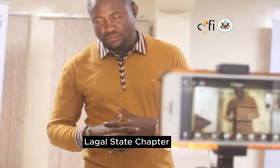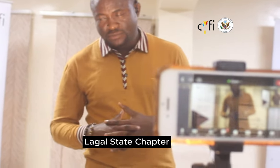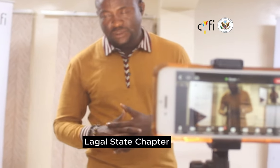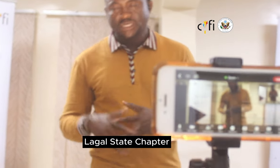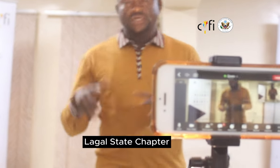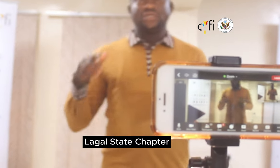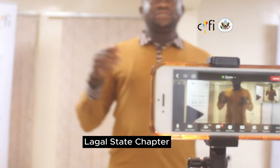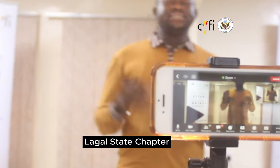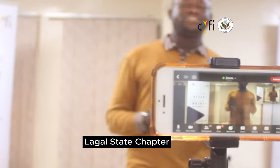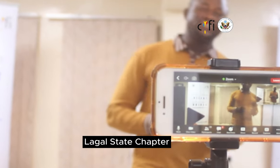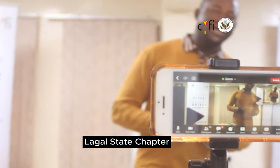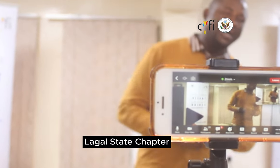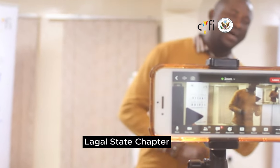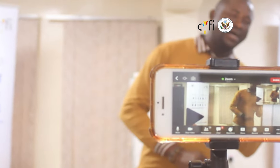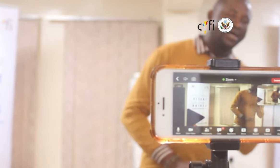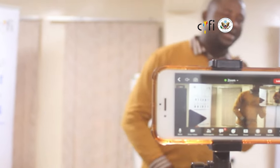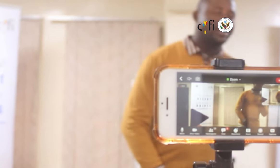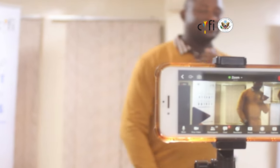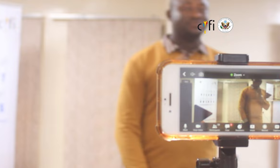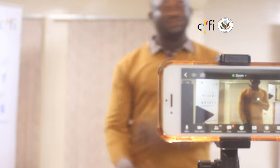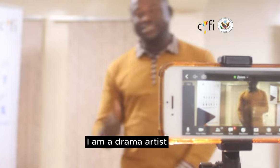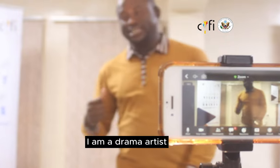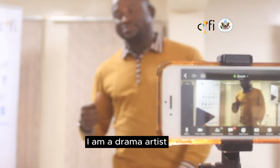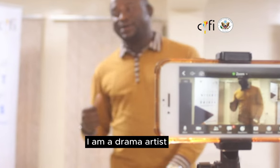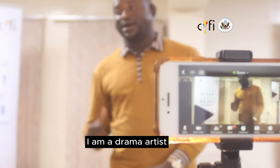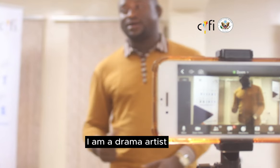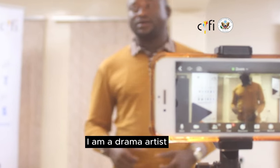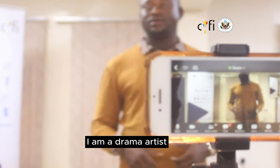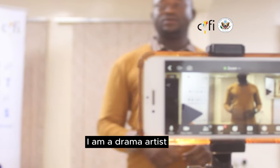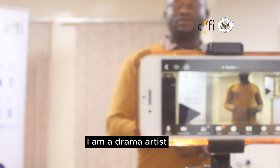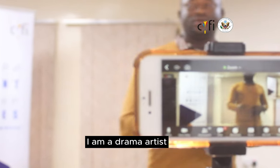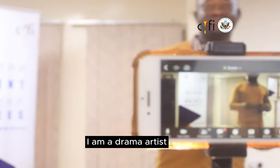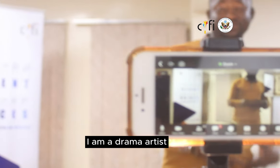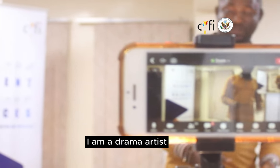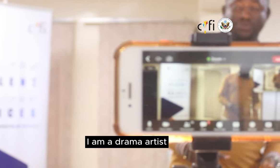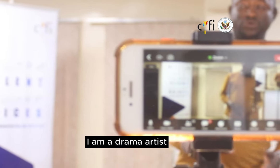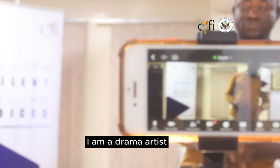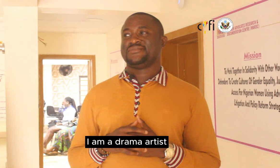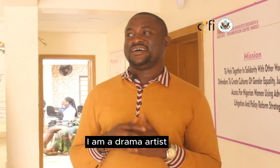State chapter. I am a dramatist.